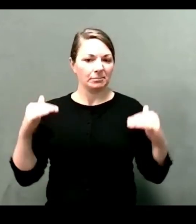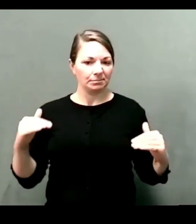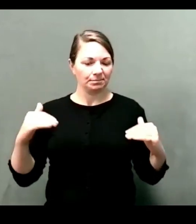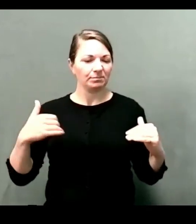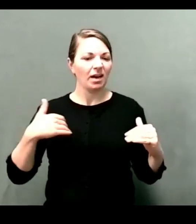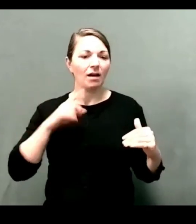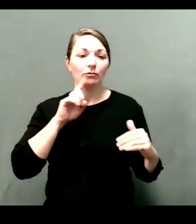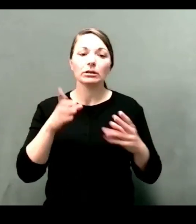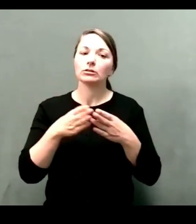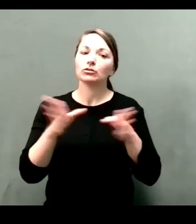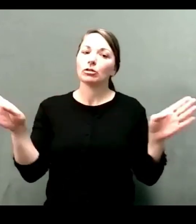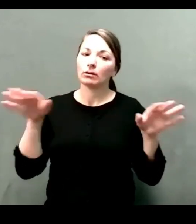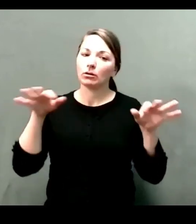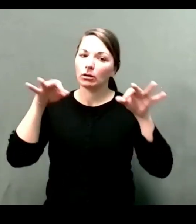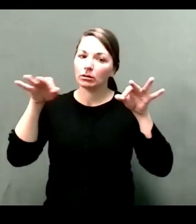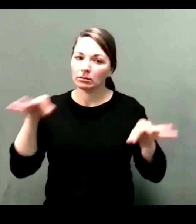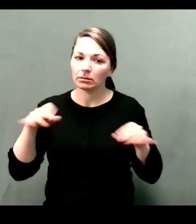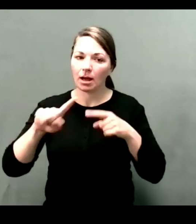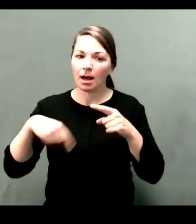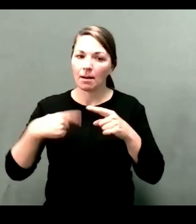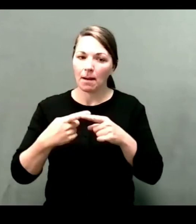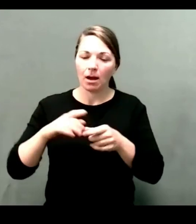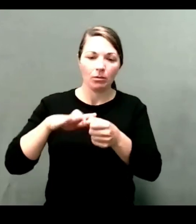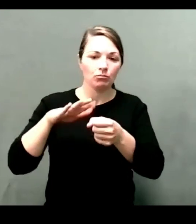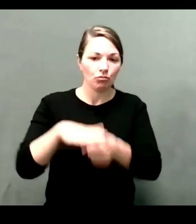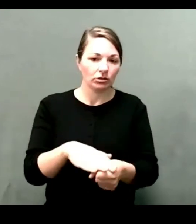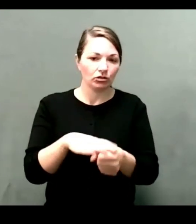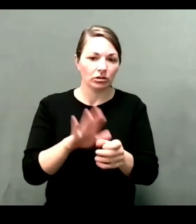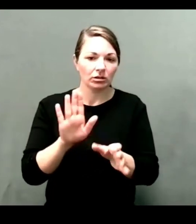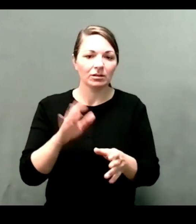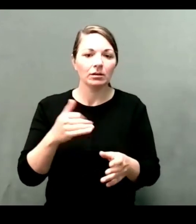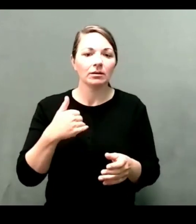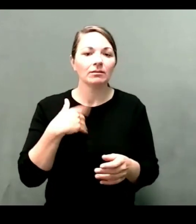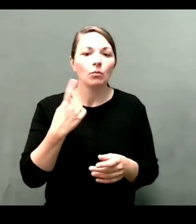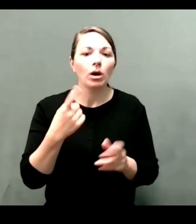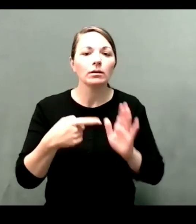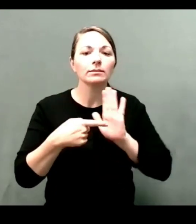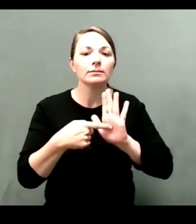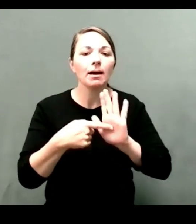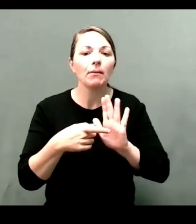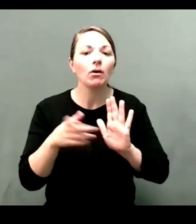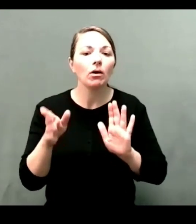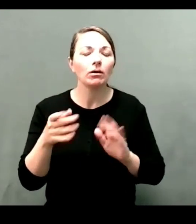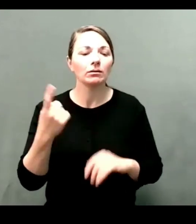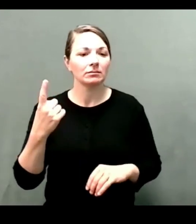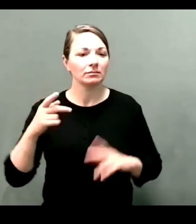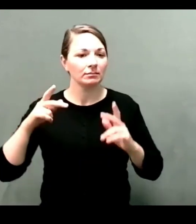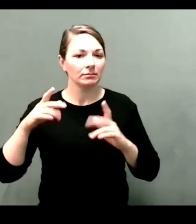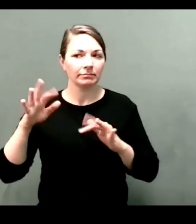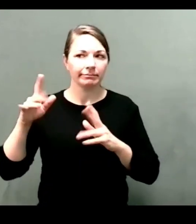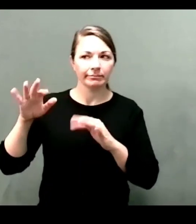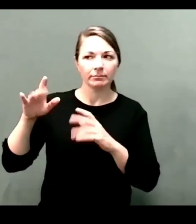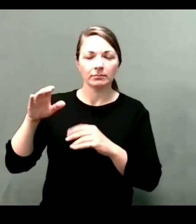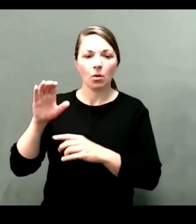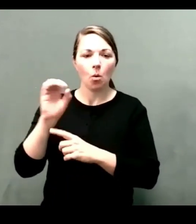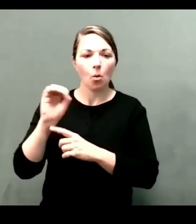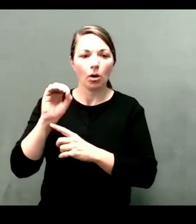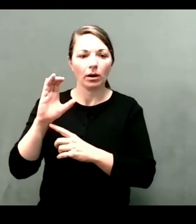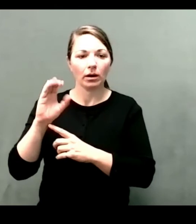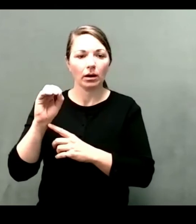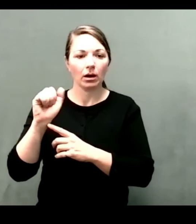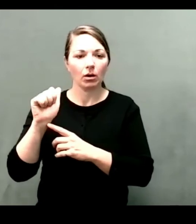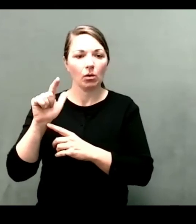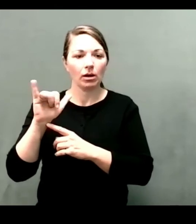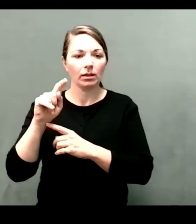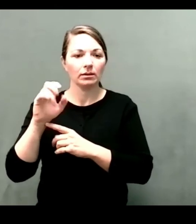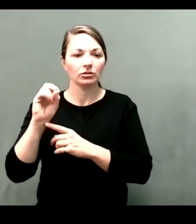oppression. You'll see here that there is a little example that was shared with us from our colleagues at the Oregon Coalition Against Domestic